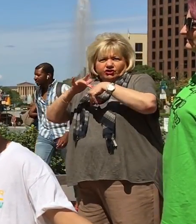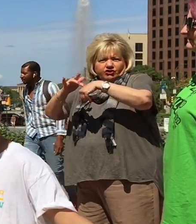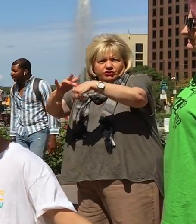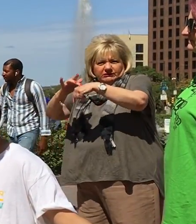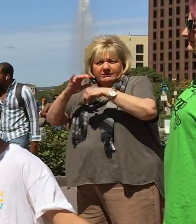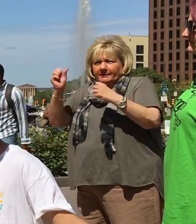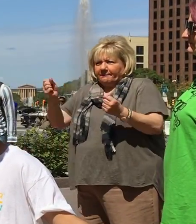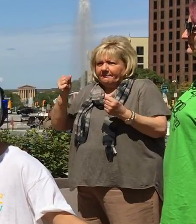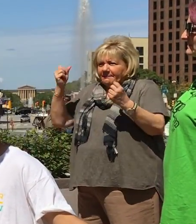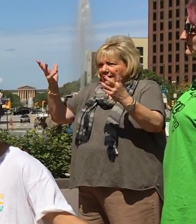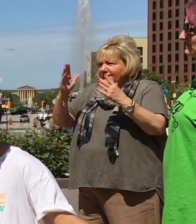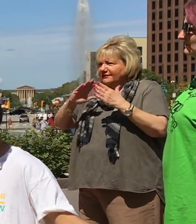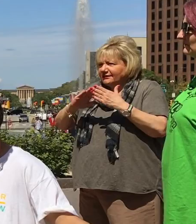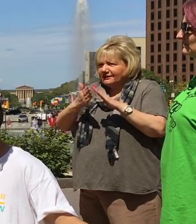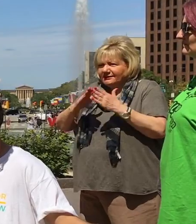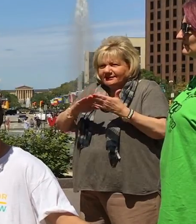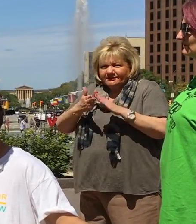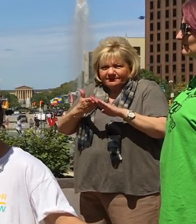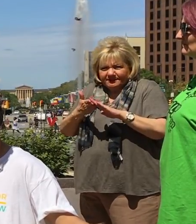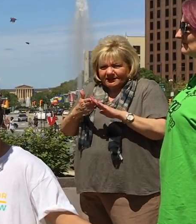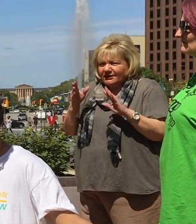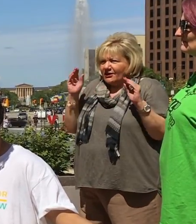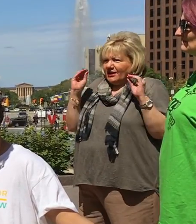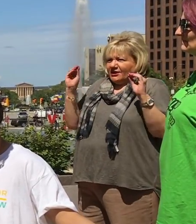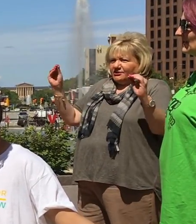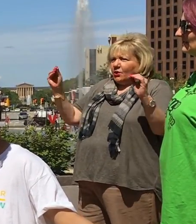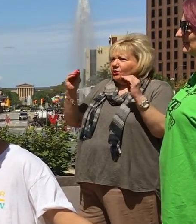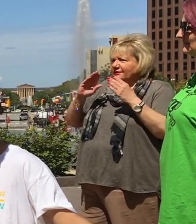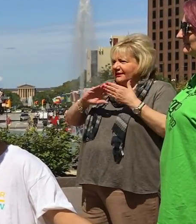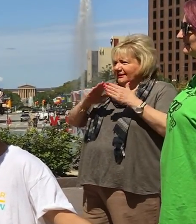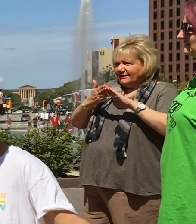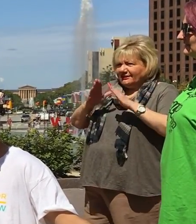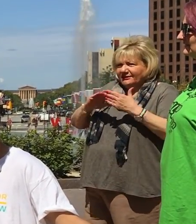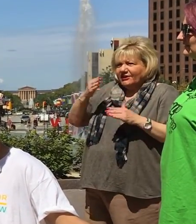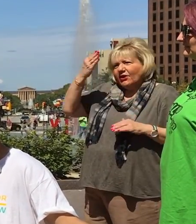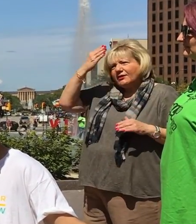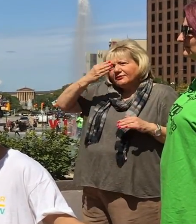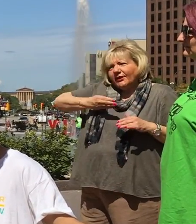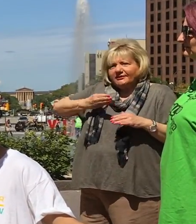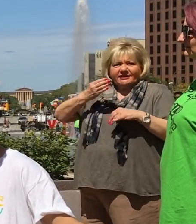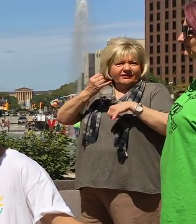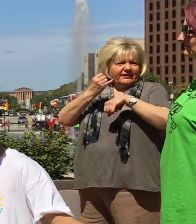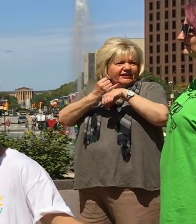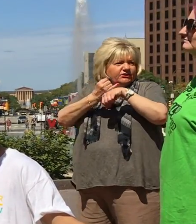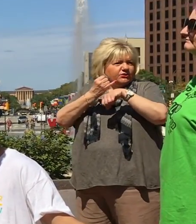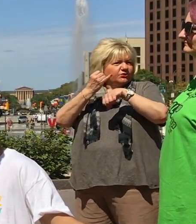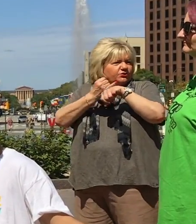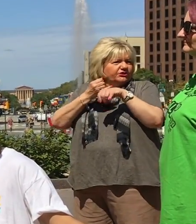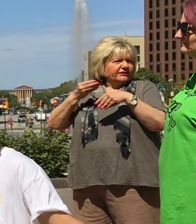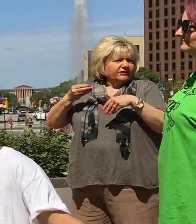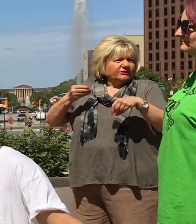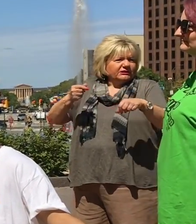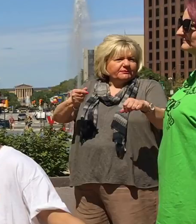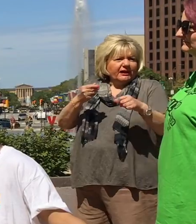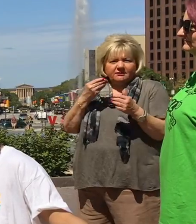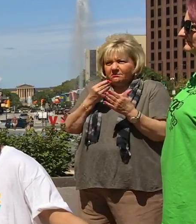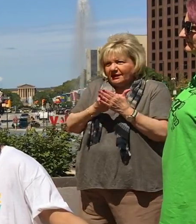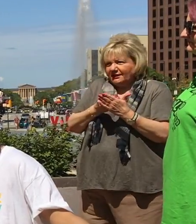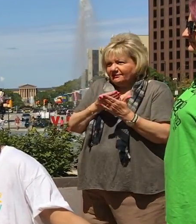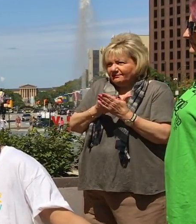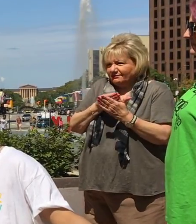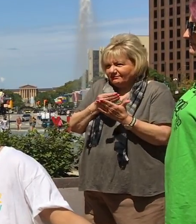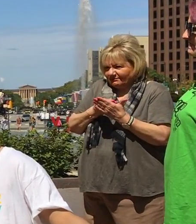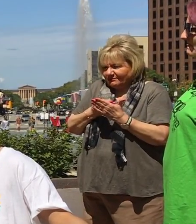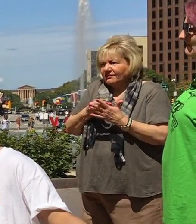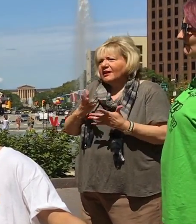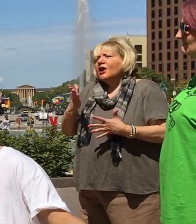And then if you're not in a city, it's in front of what? An institution where you can spend money. So there's a sidewalk briefly